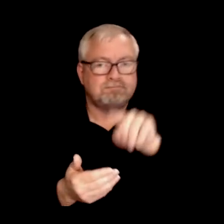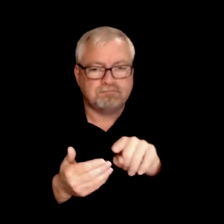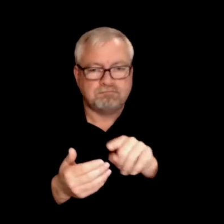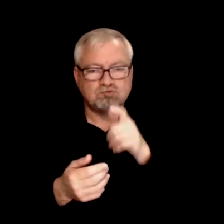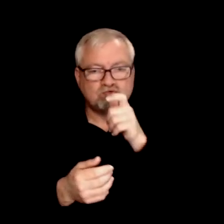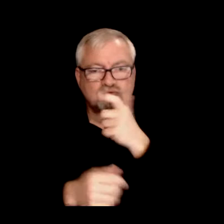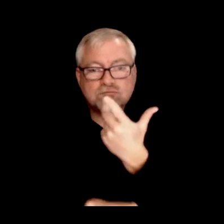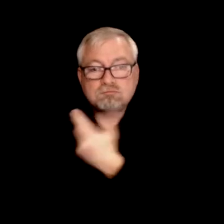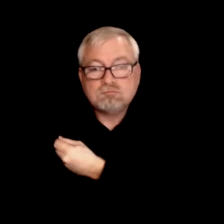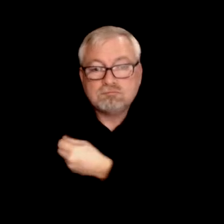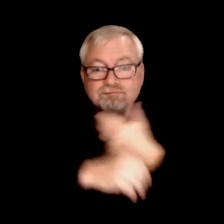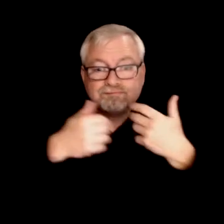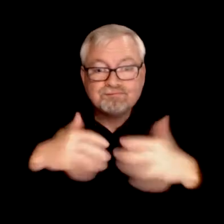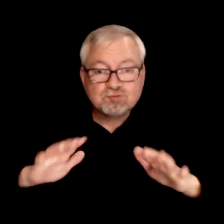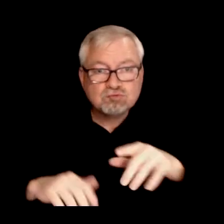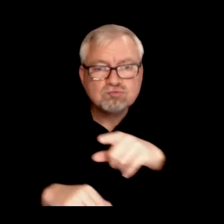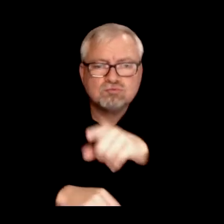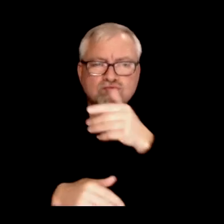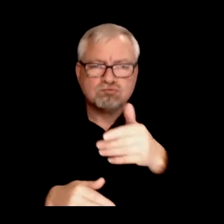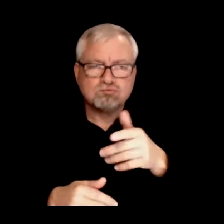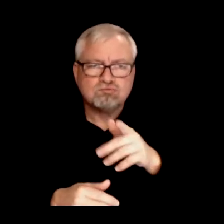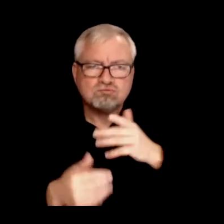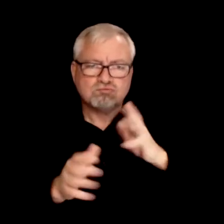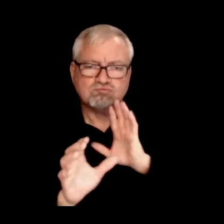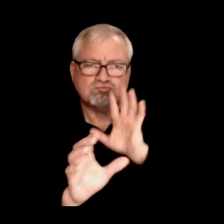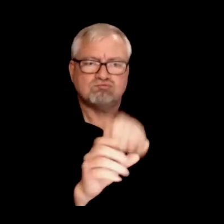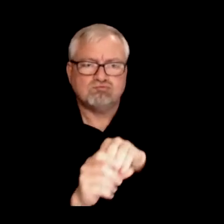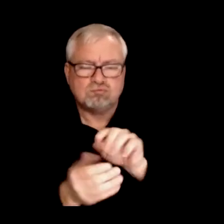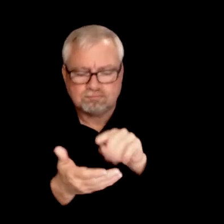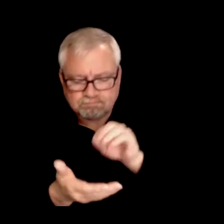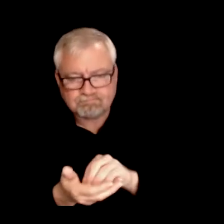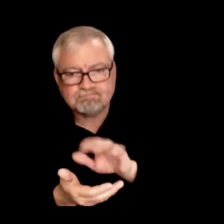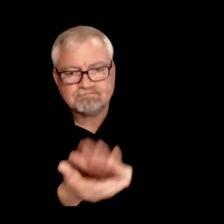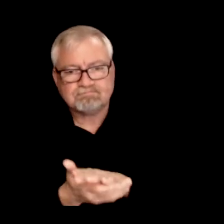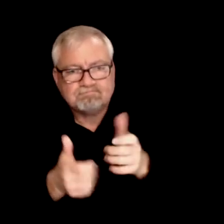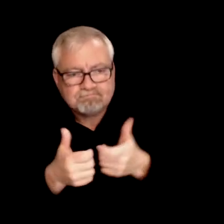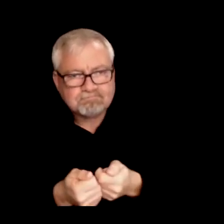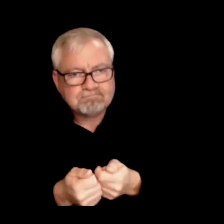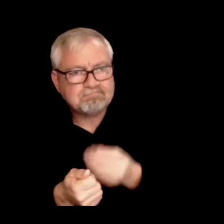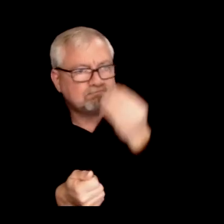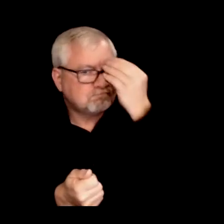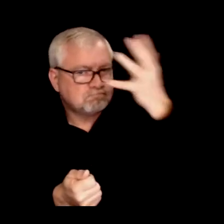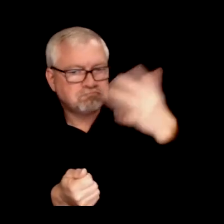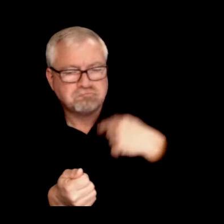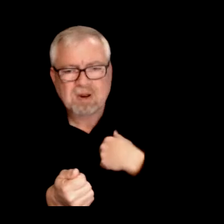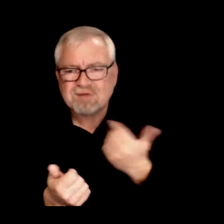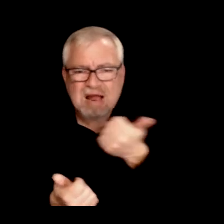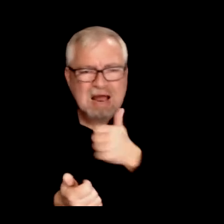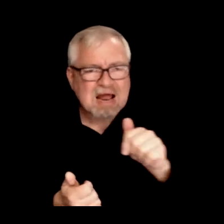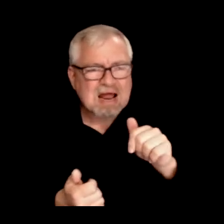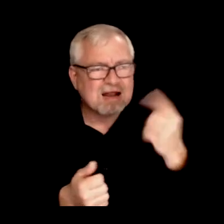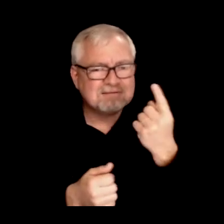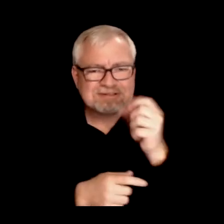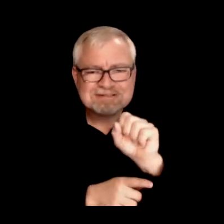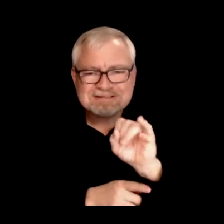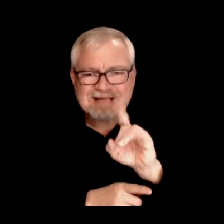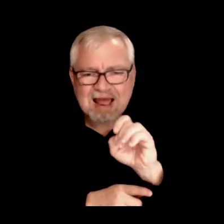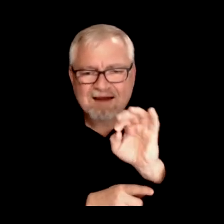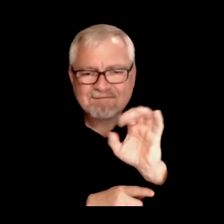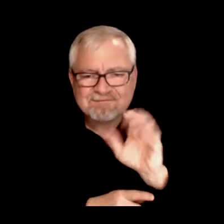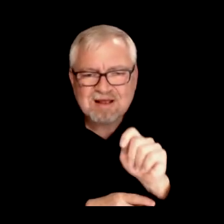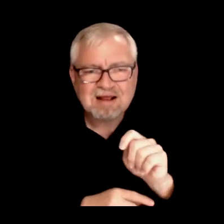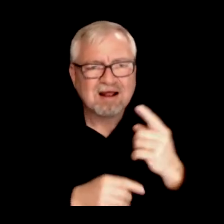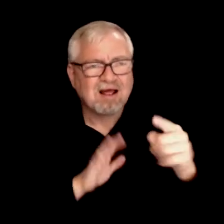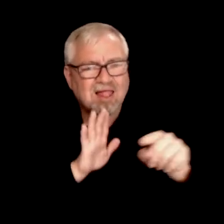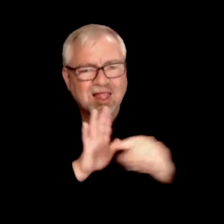and participants can report side effects and health impacts following vaccination. And it can serve to remind you when you need your second